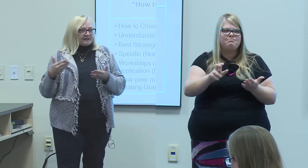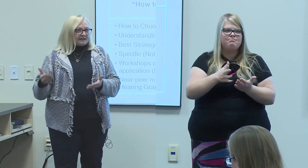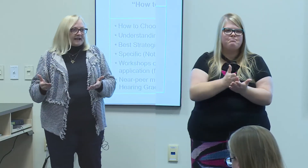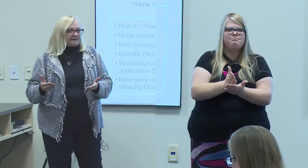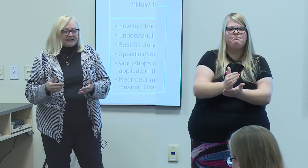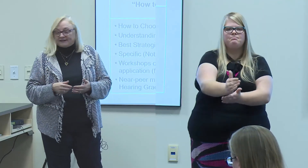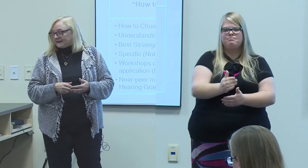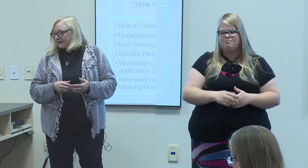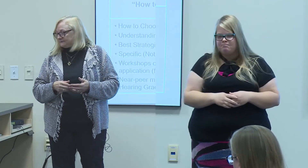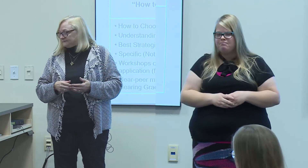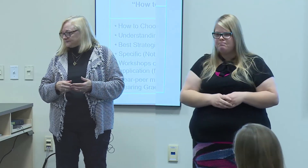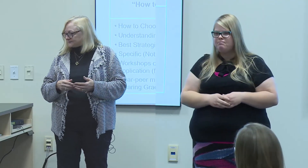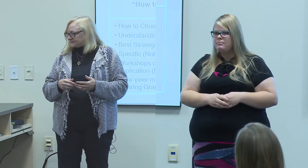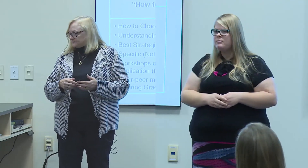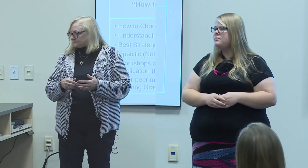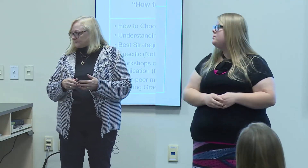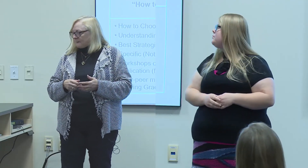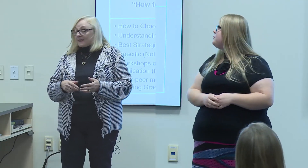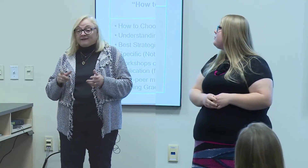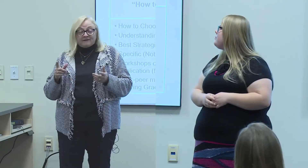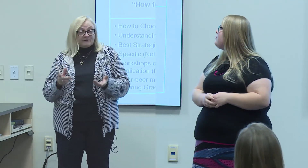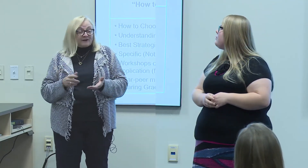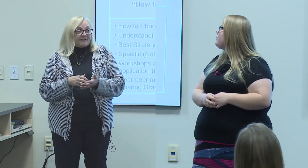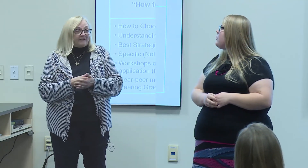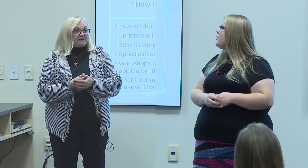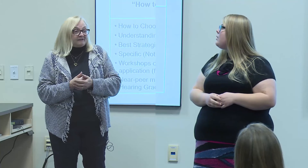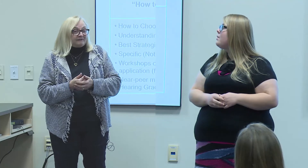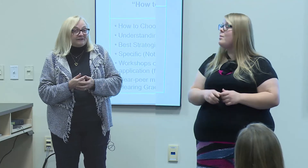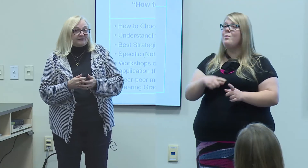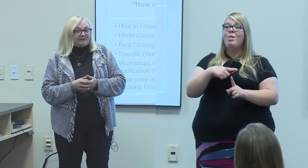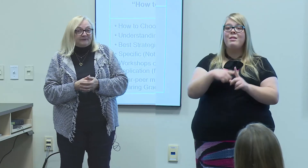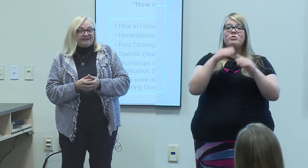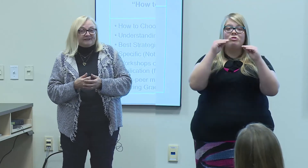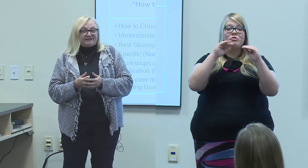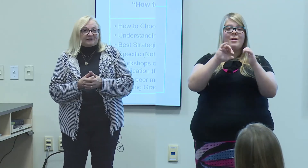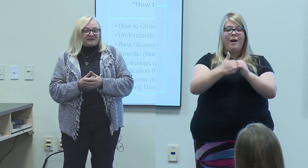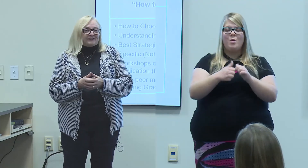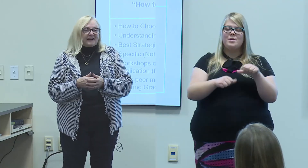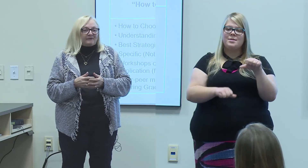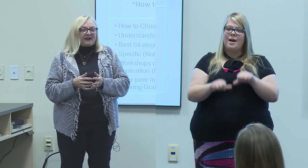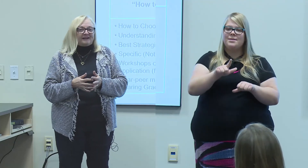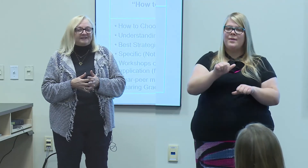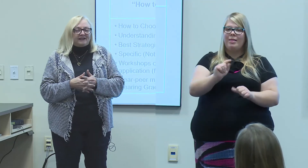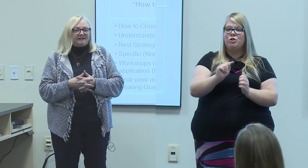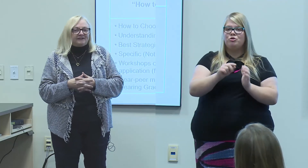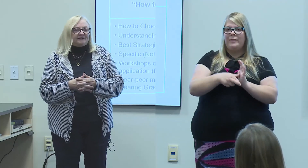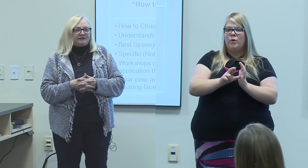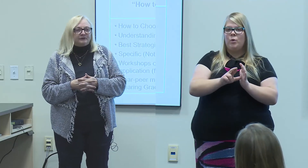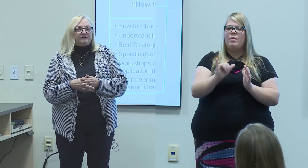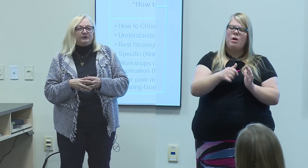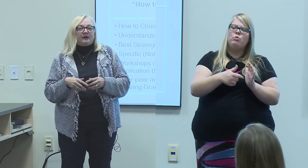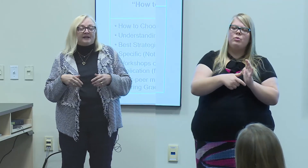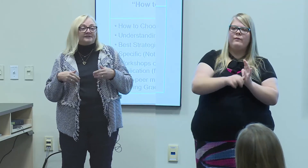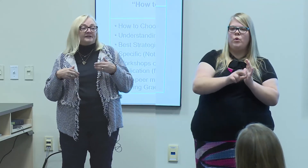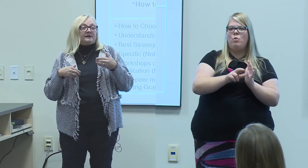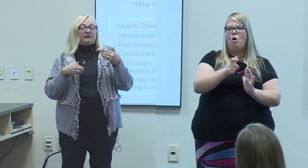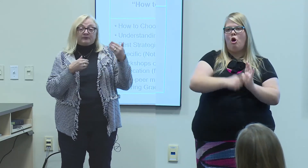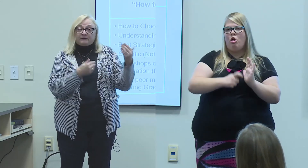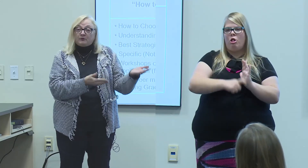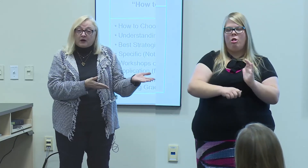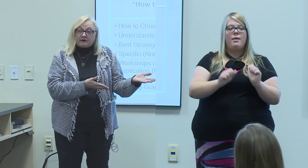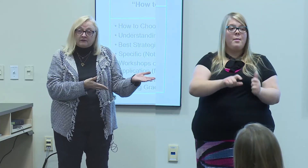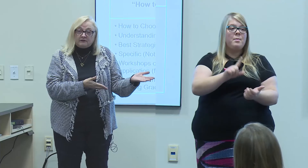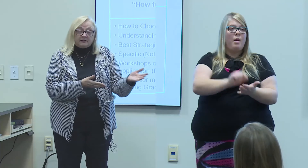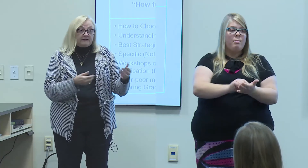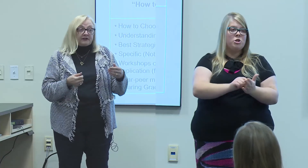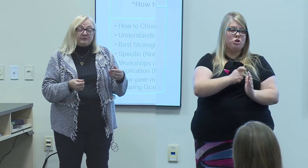students navigate that. We're going to give you some instruction on how to write a scientific literature review, as in a